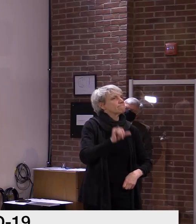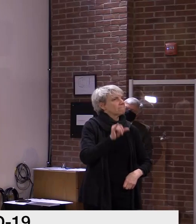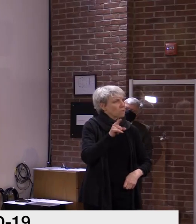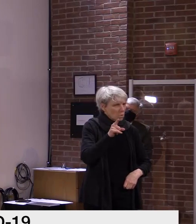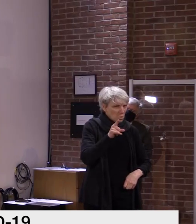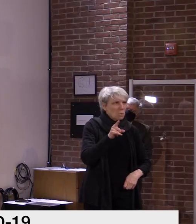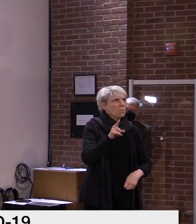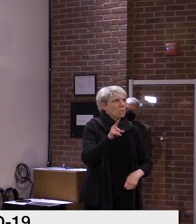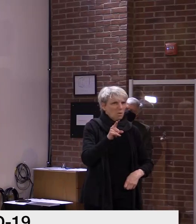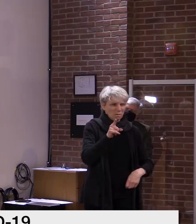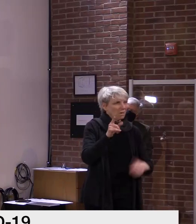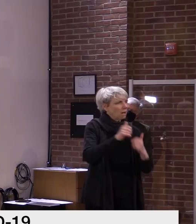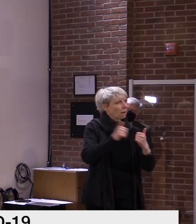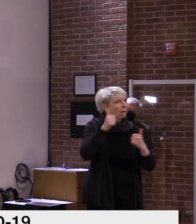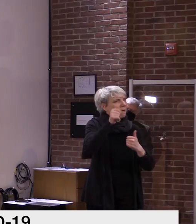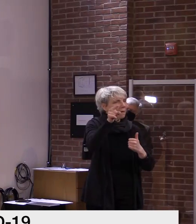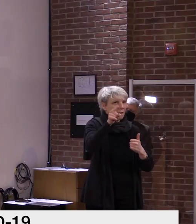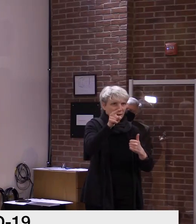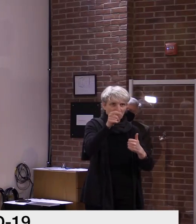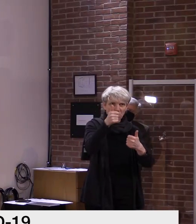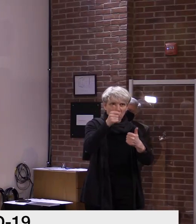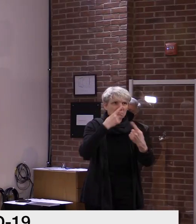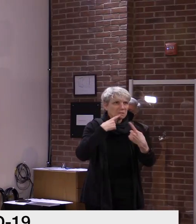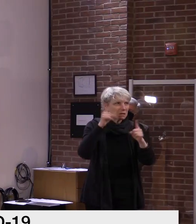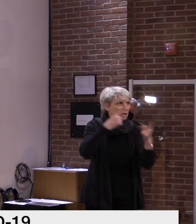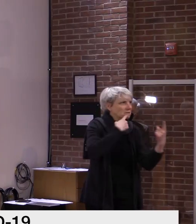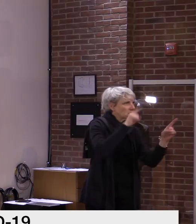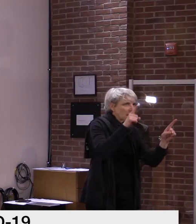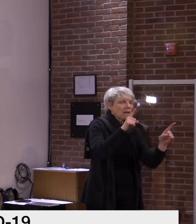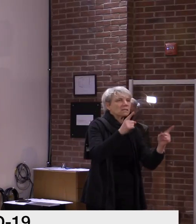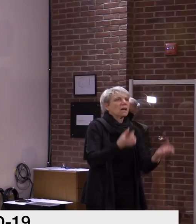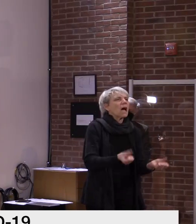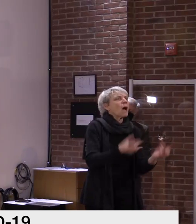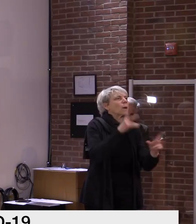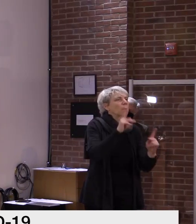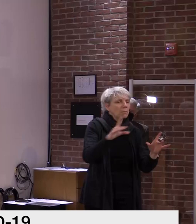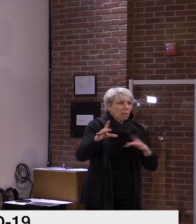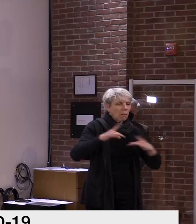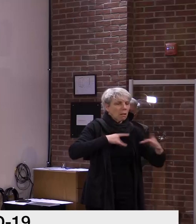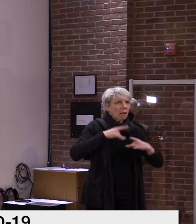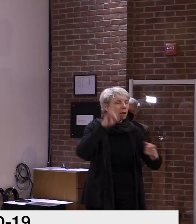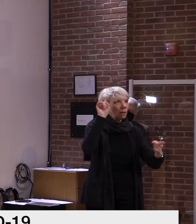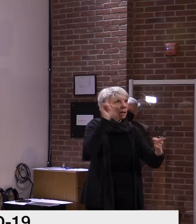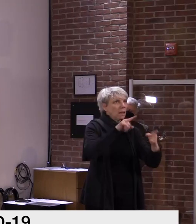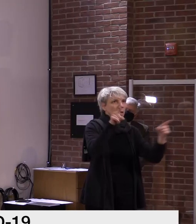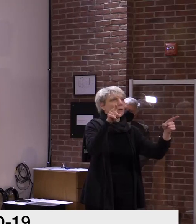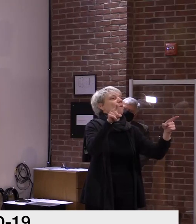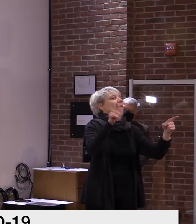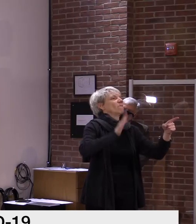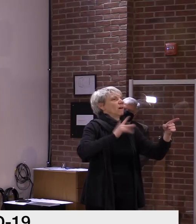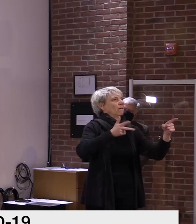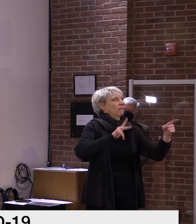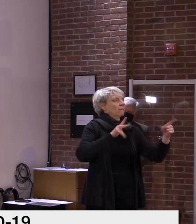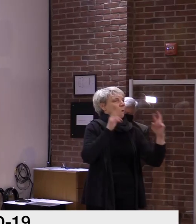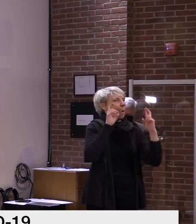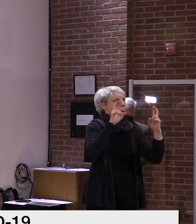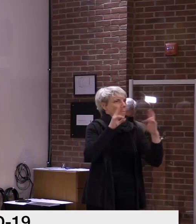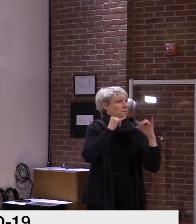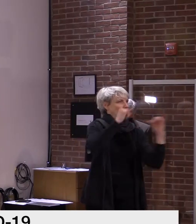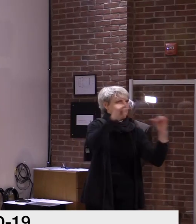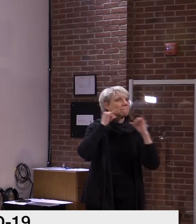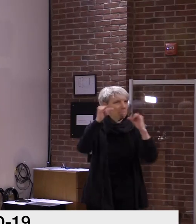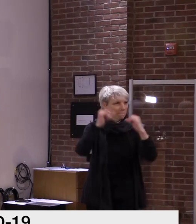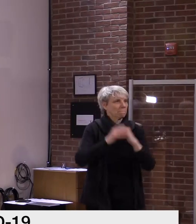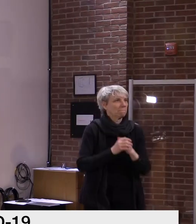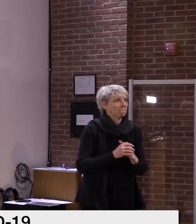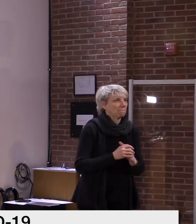to do very well with marked decreases in cases reported. We will keep working to make